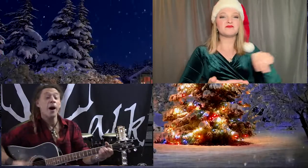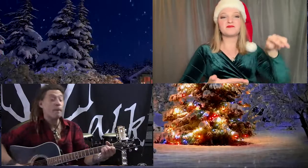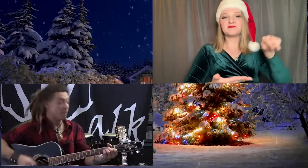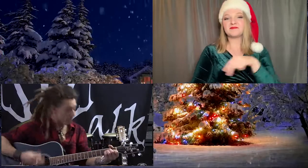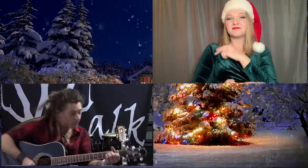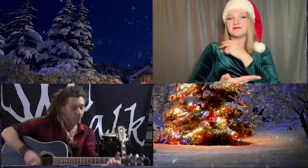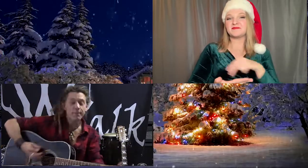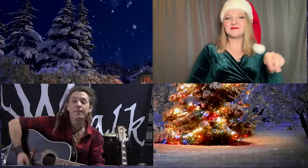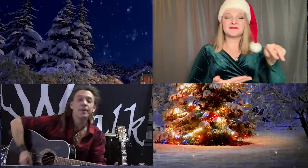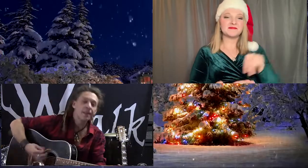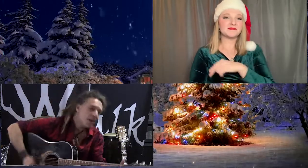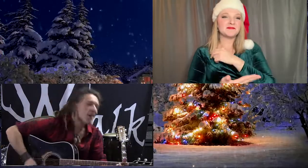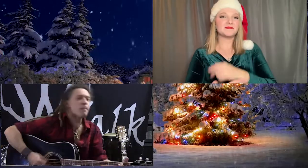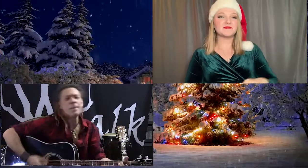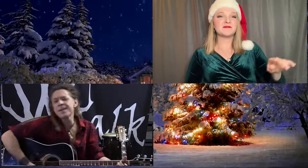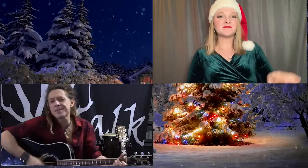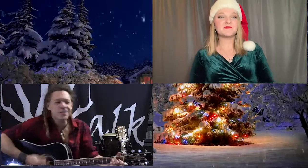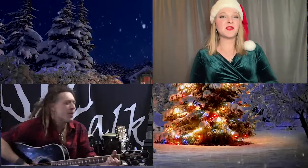party hop.